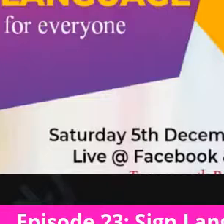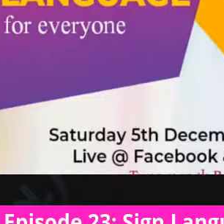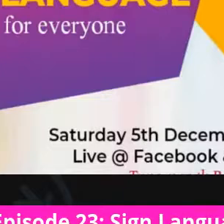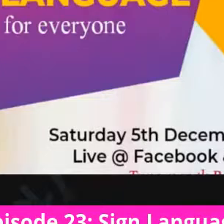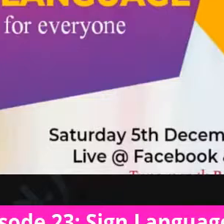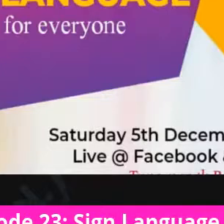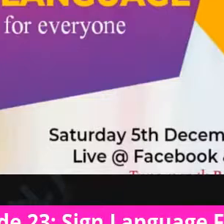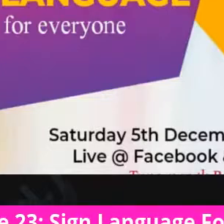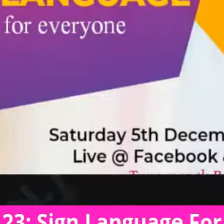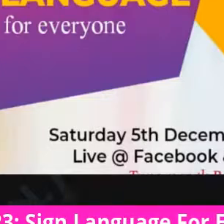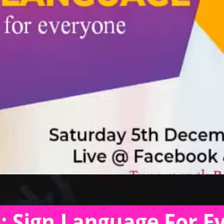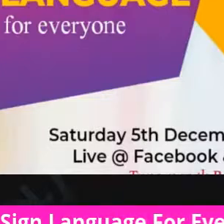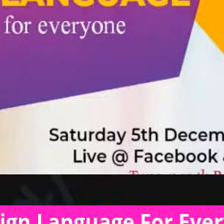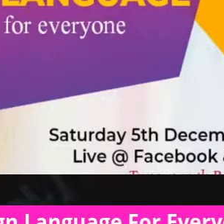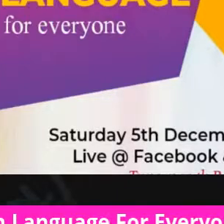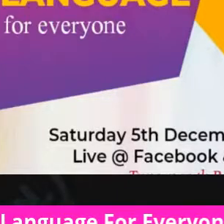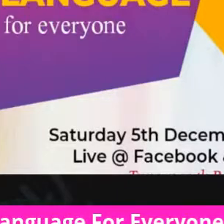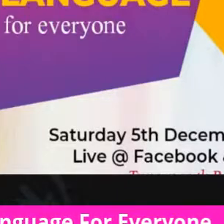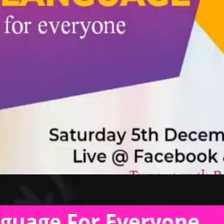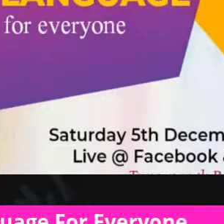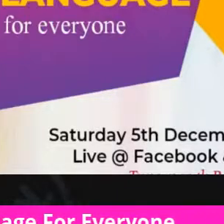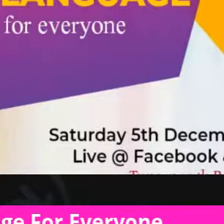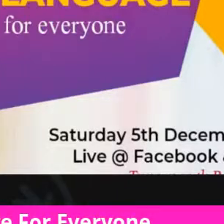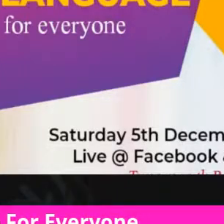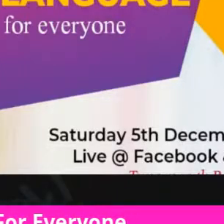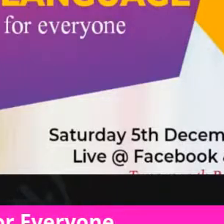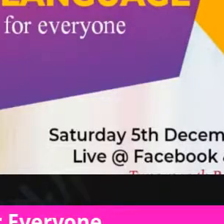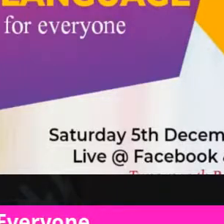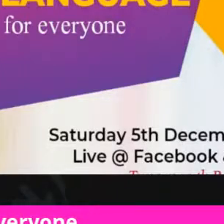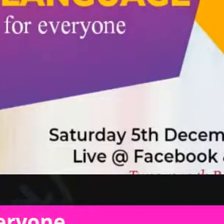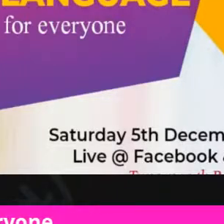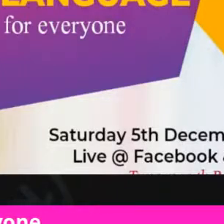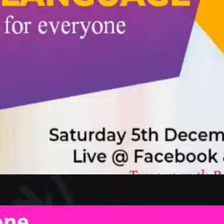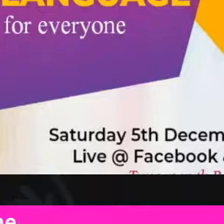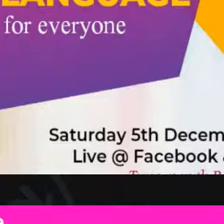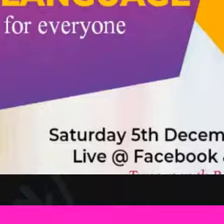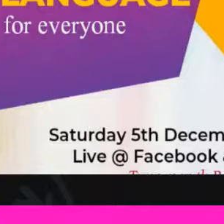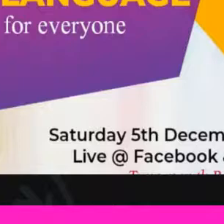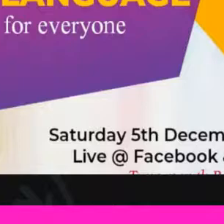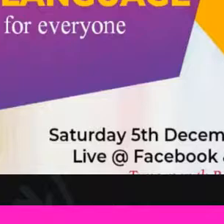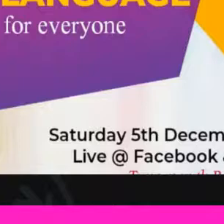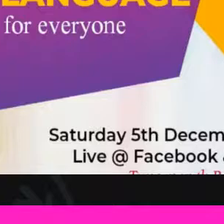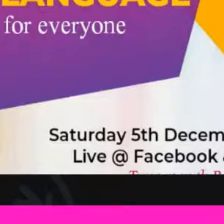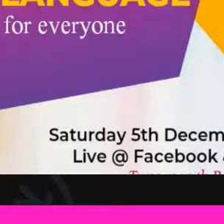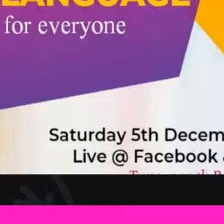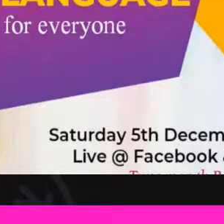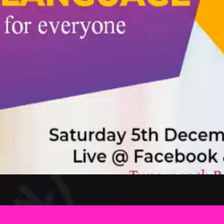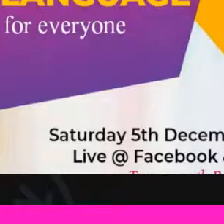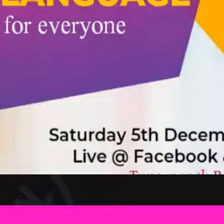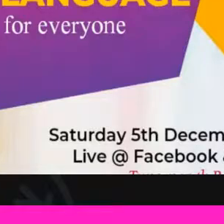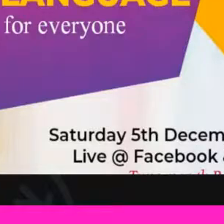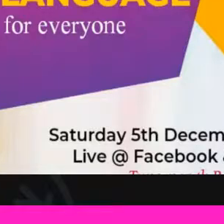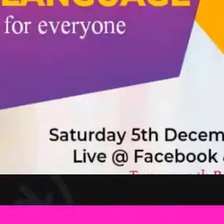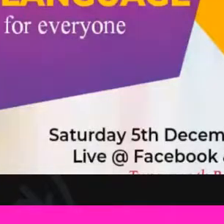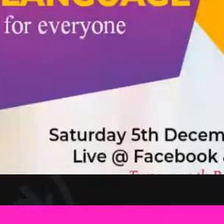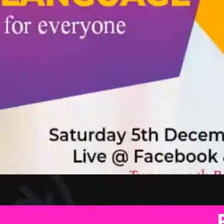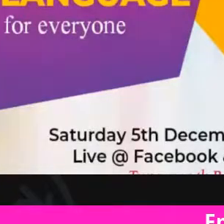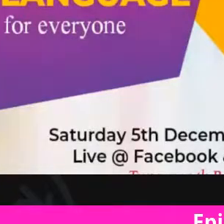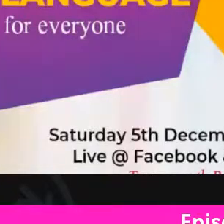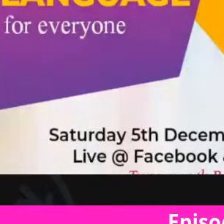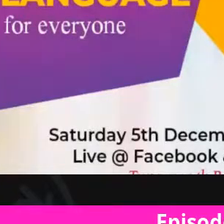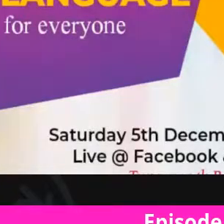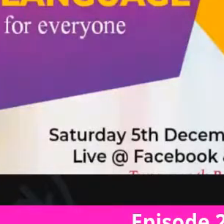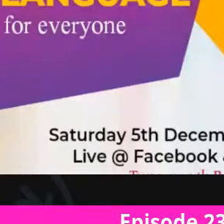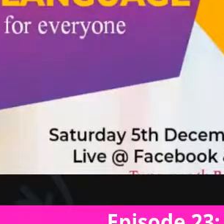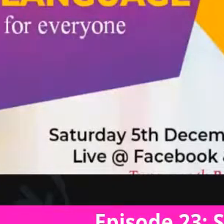a great topic for everyone. I mean, every human being. I think this is one of the good knowledge that everyone can take